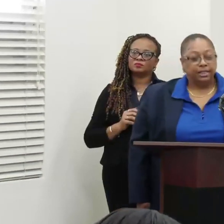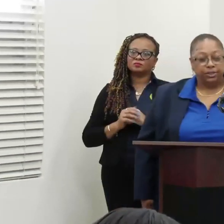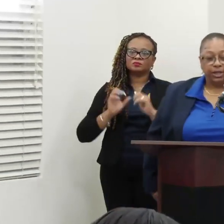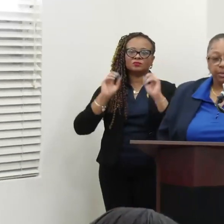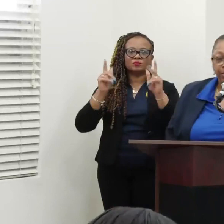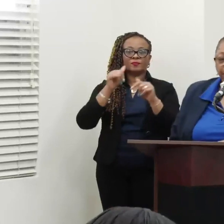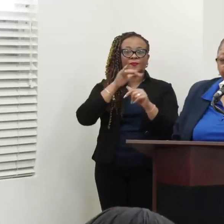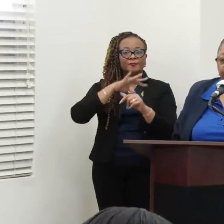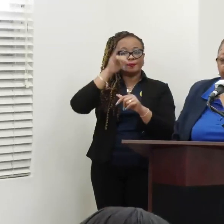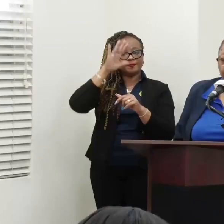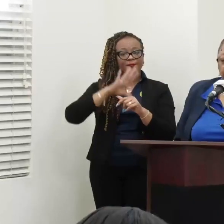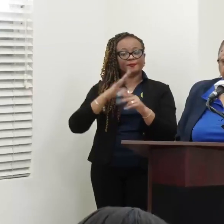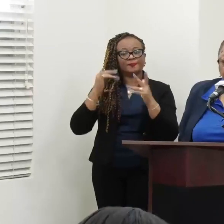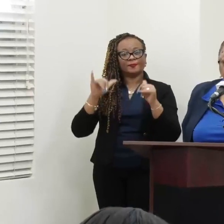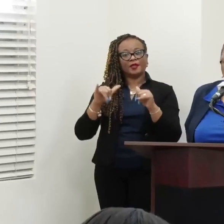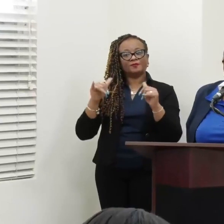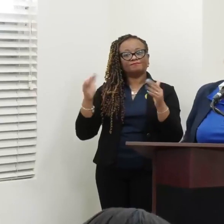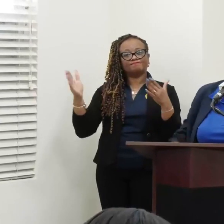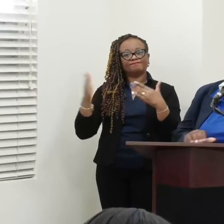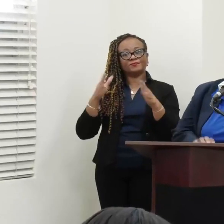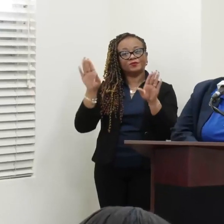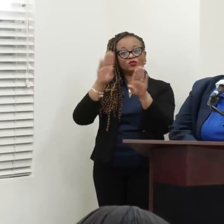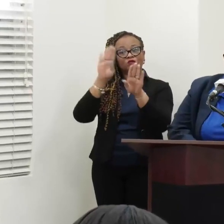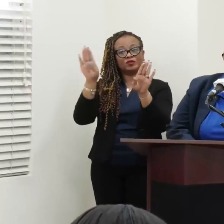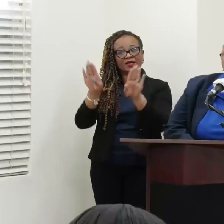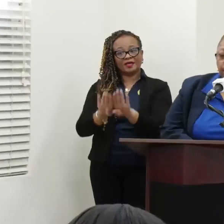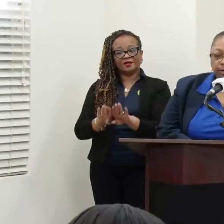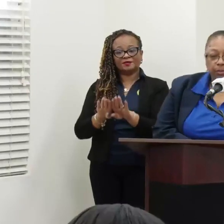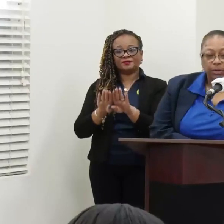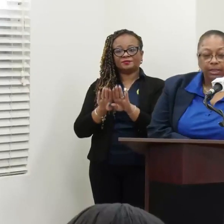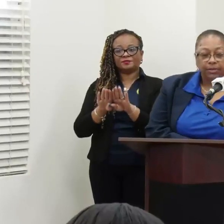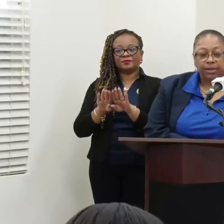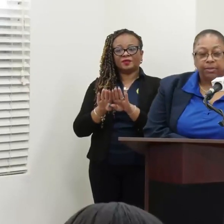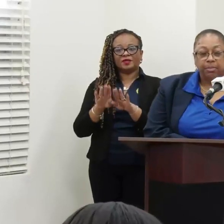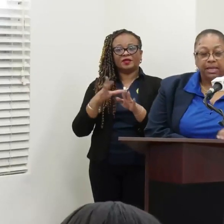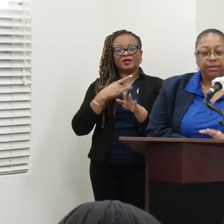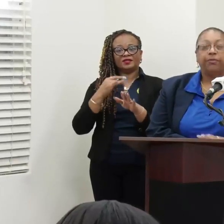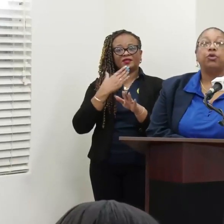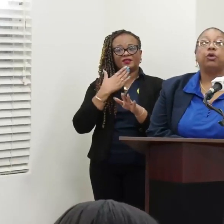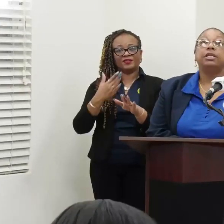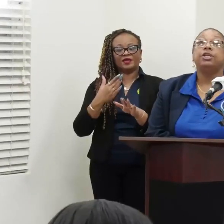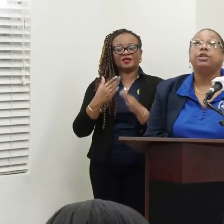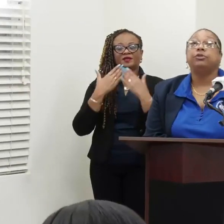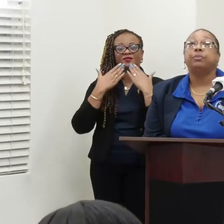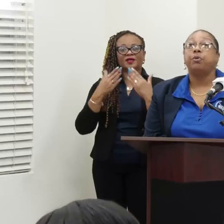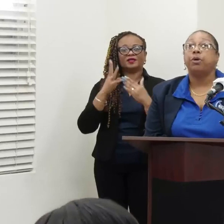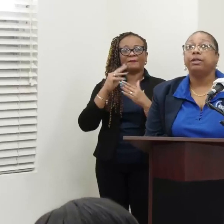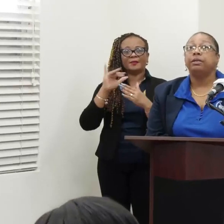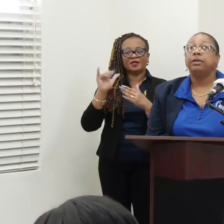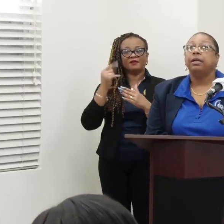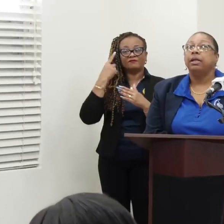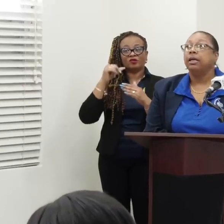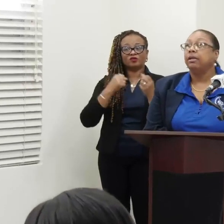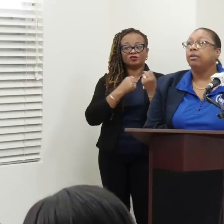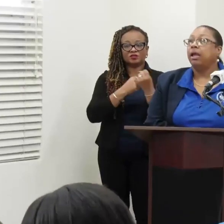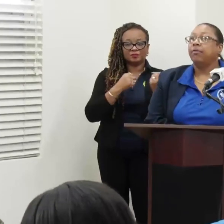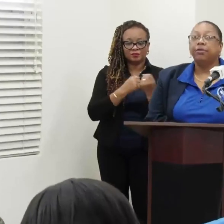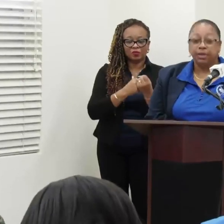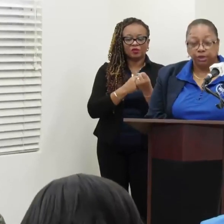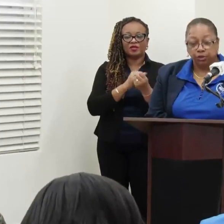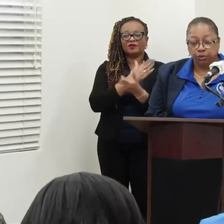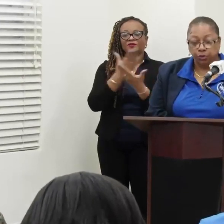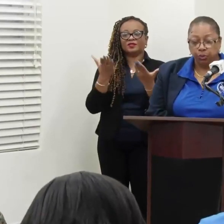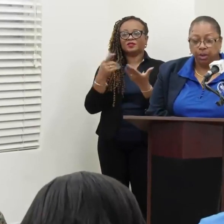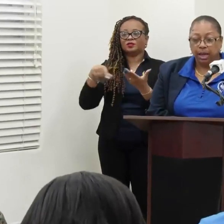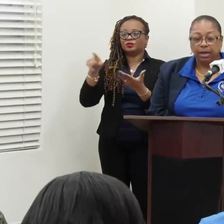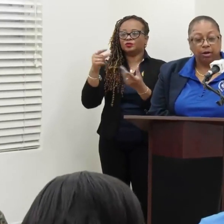Okay, ladies and gentlemen, that brings us to an end. We'd like to thank the media for your continued support in